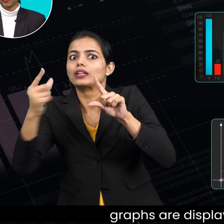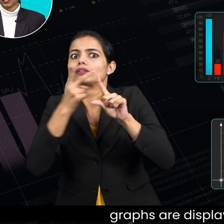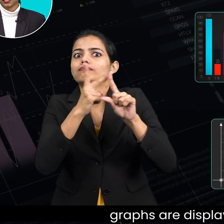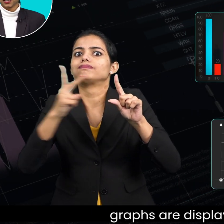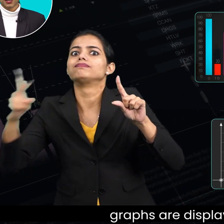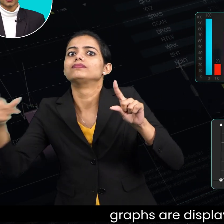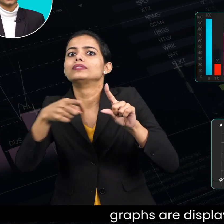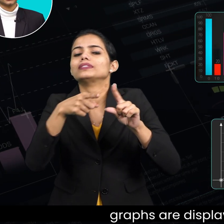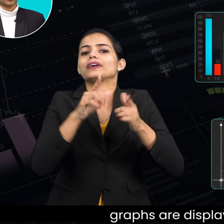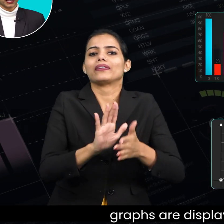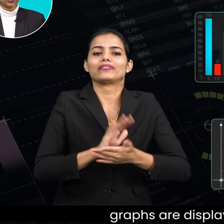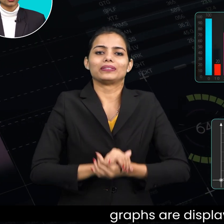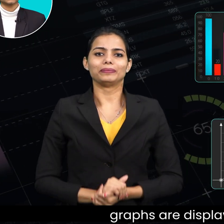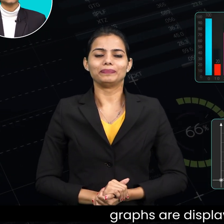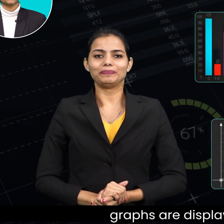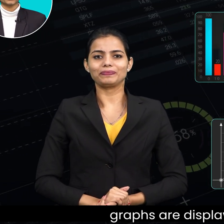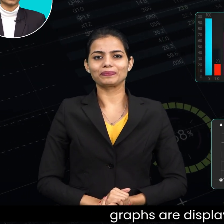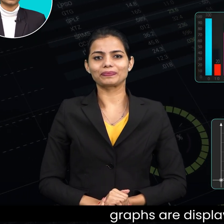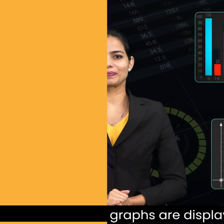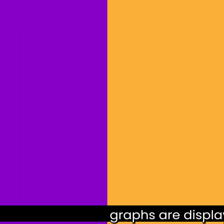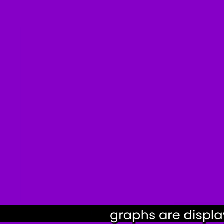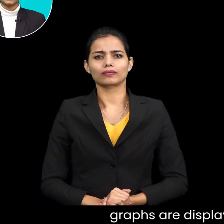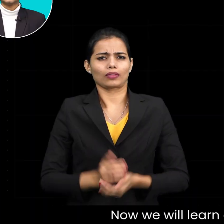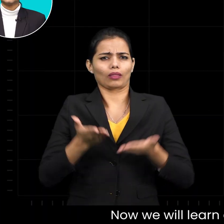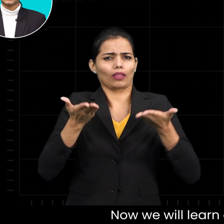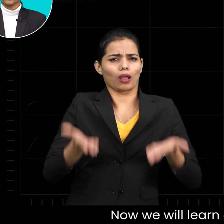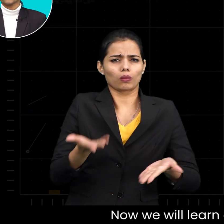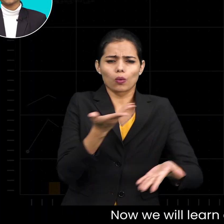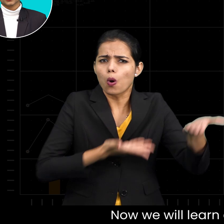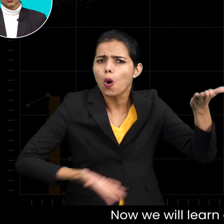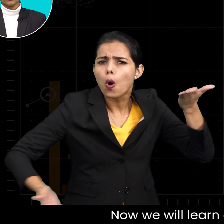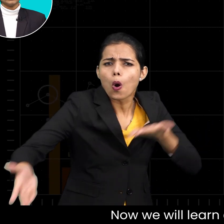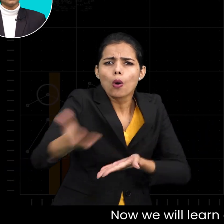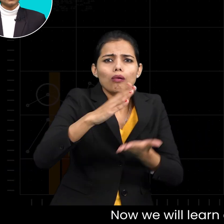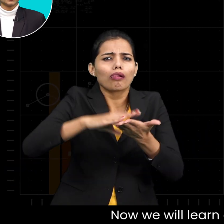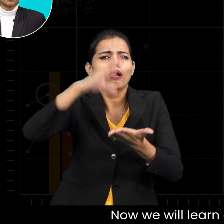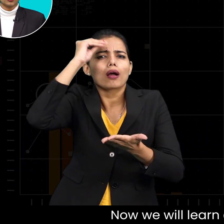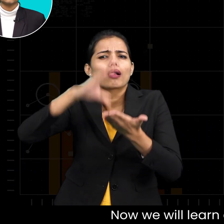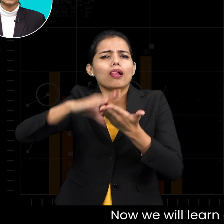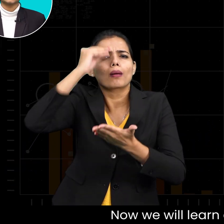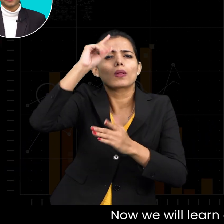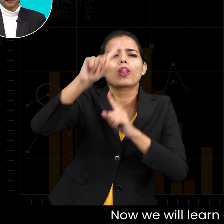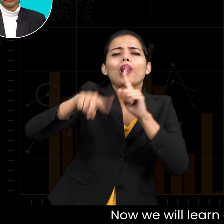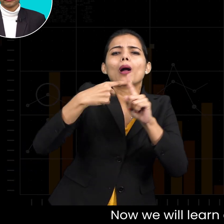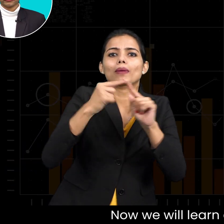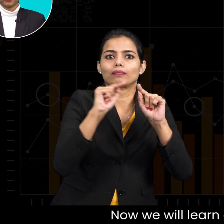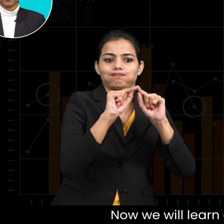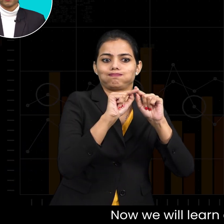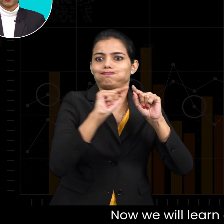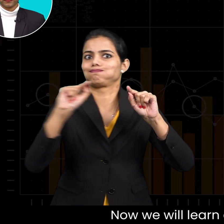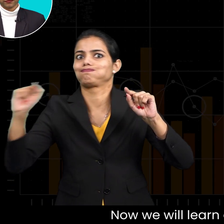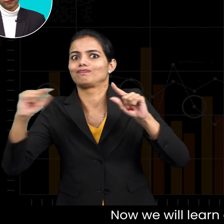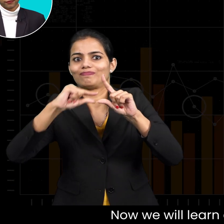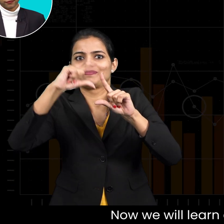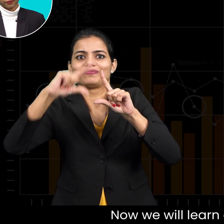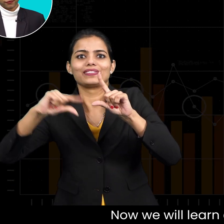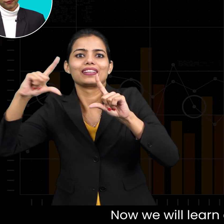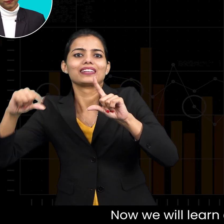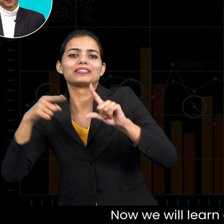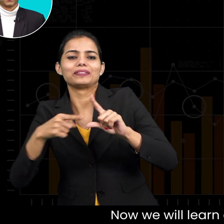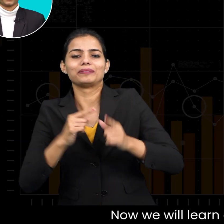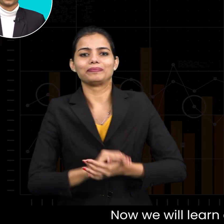line graphs are displayed on the screen. Now, we will learn about line graph.